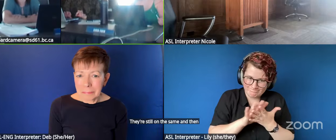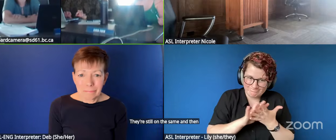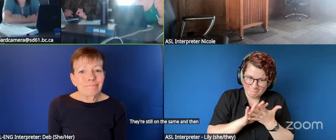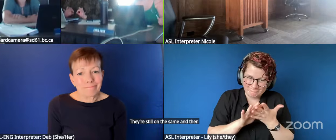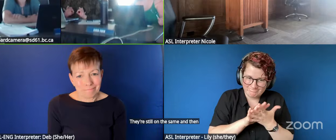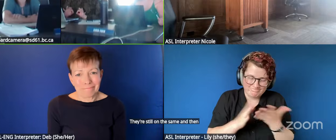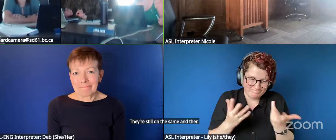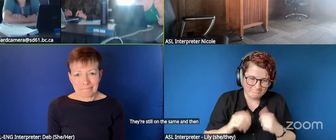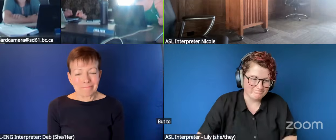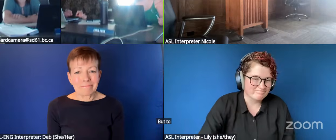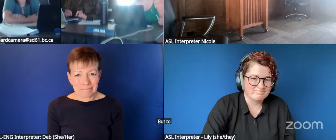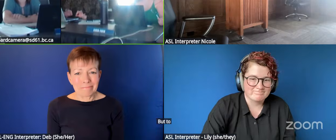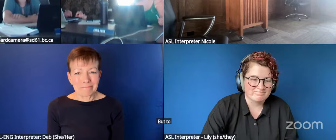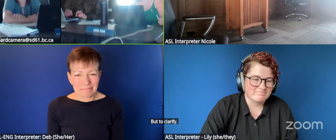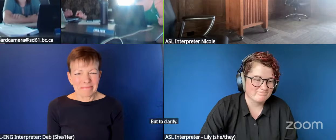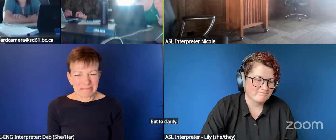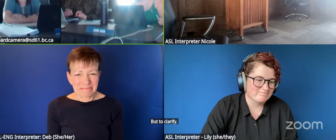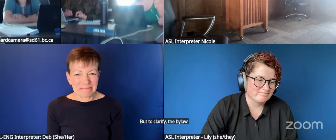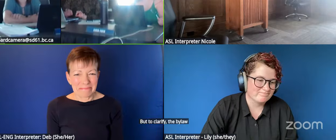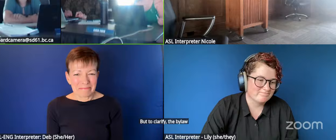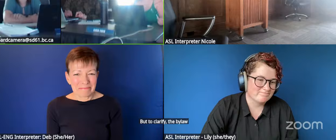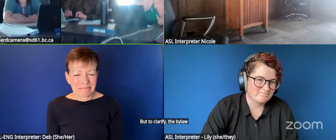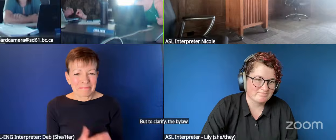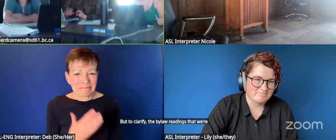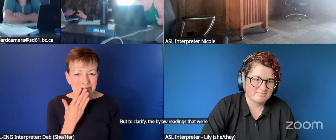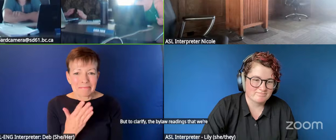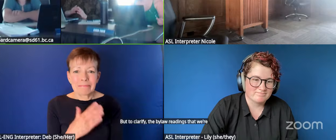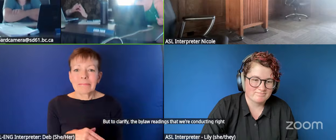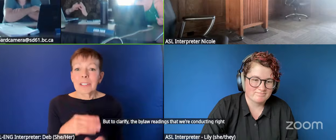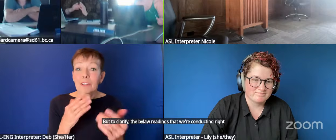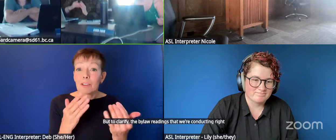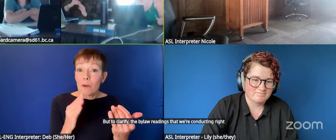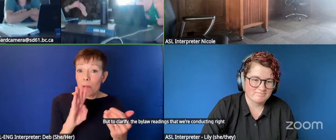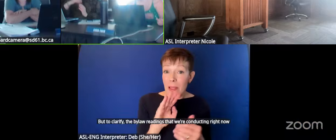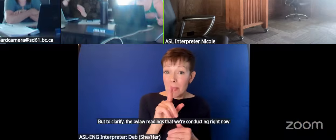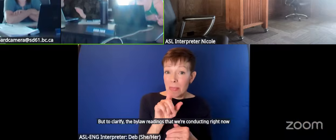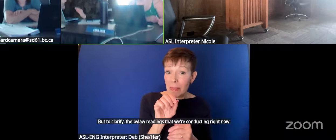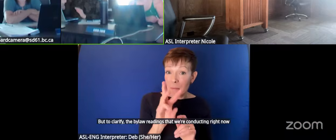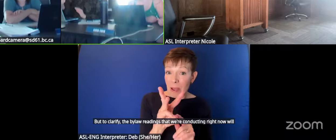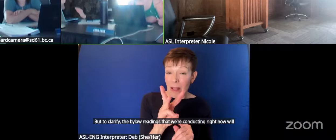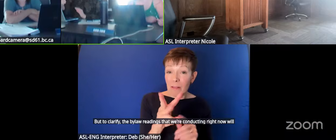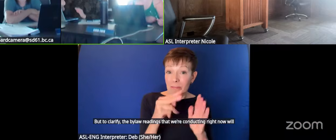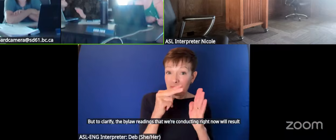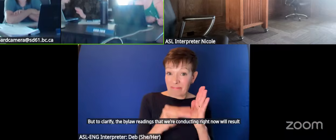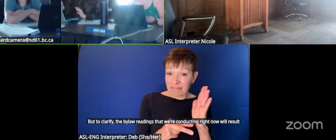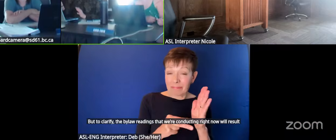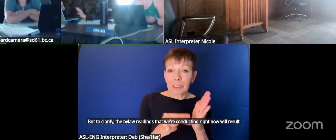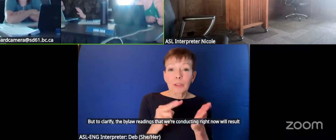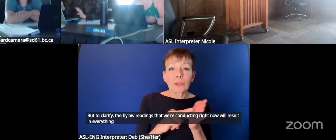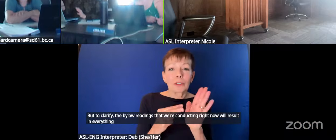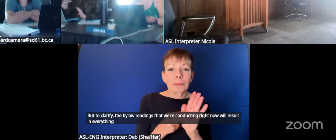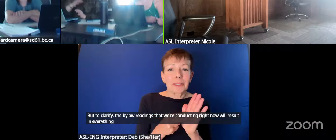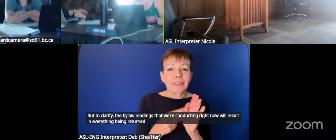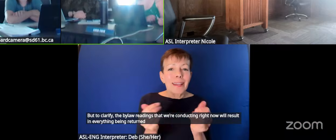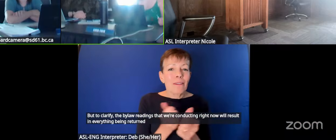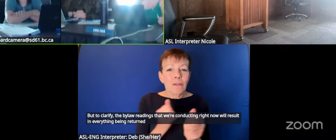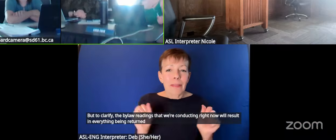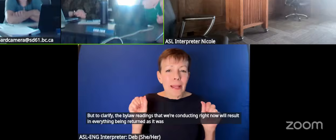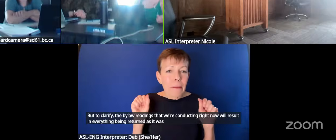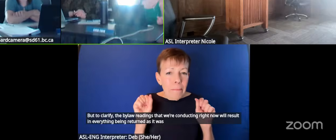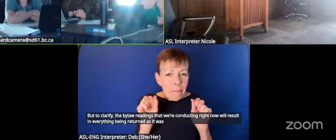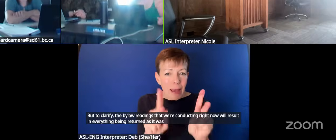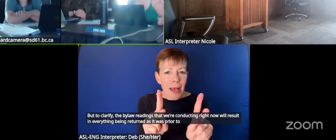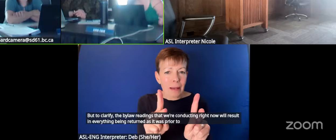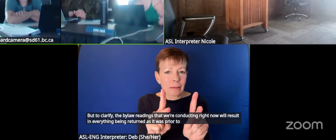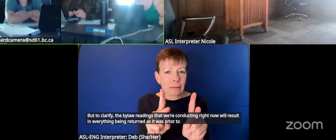But to clarify, the bylaw readings that we're conducting right now will result in everything being returned as it was prior to